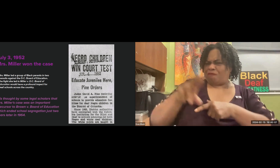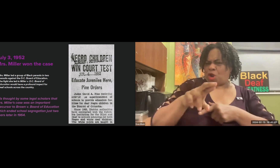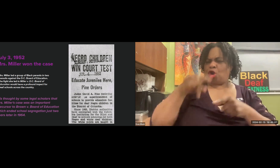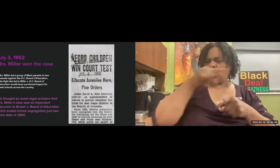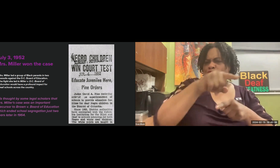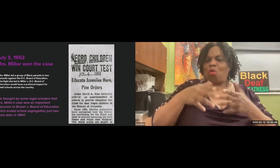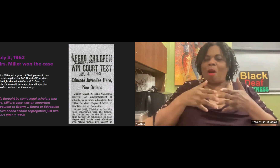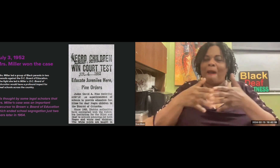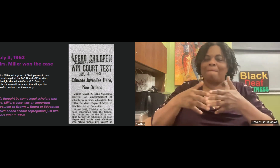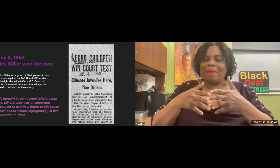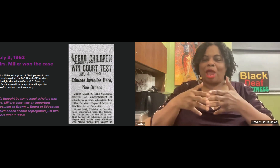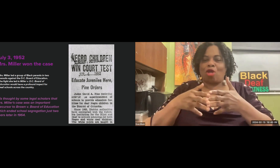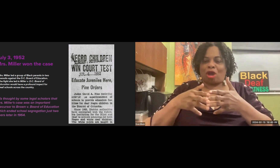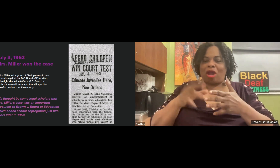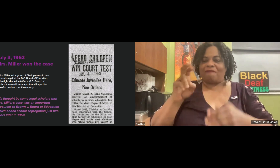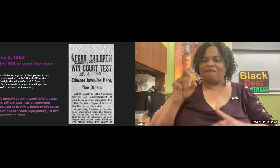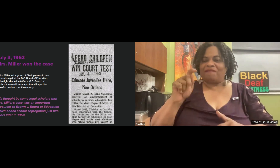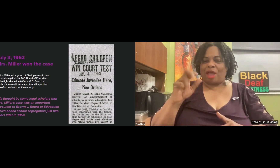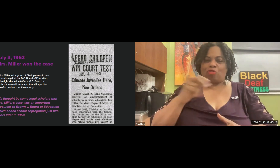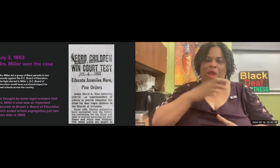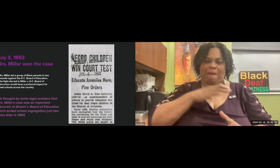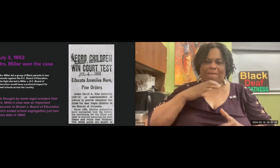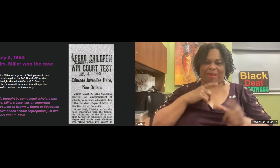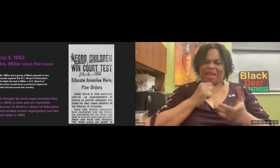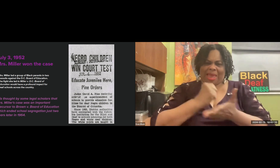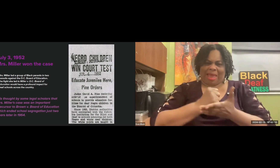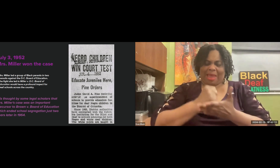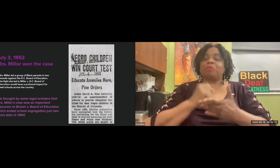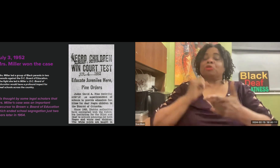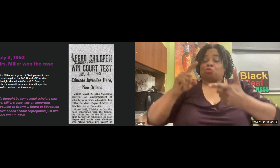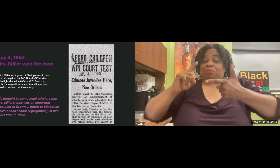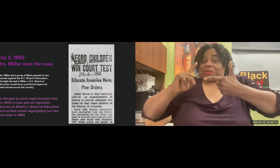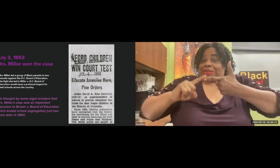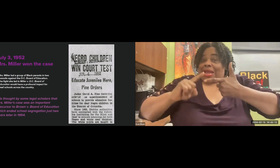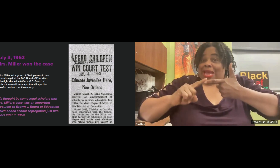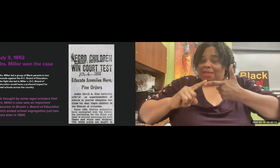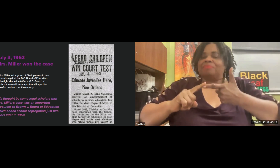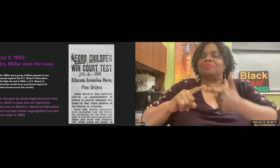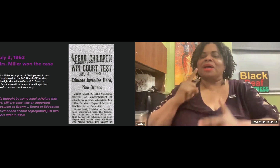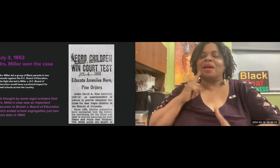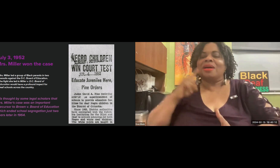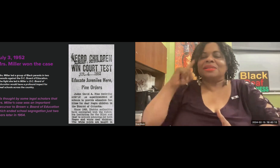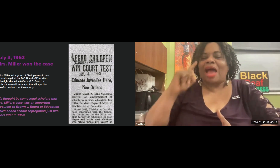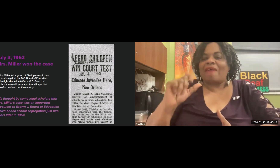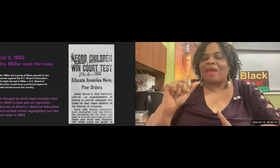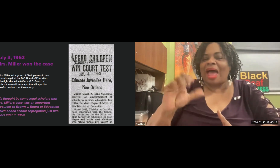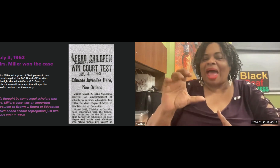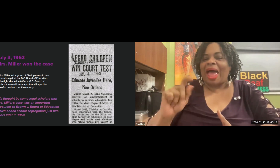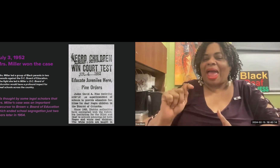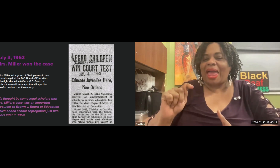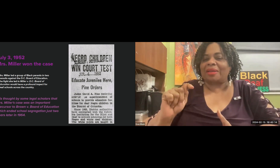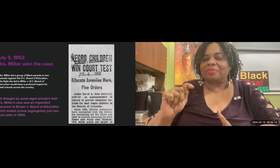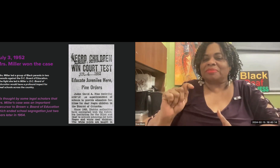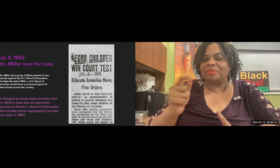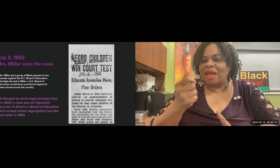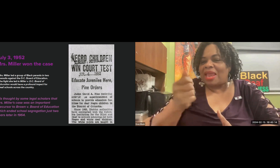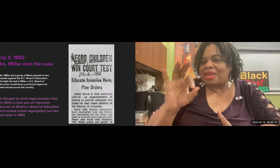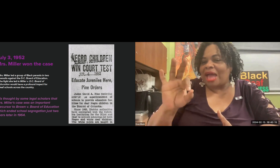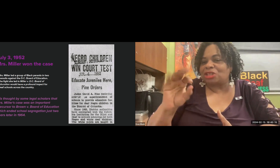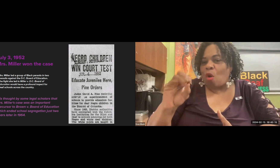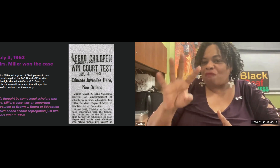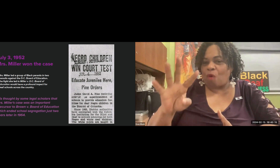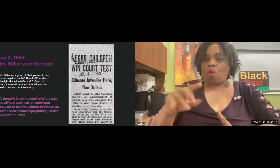in Louisiana. So they then referred her to the American Veterans Council to assist with that case.